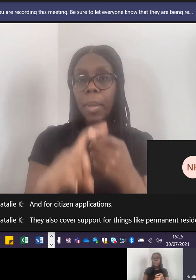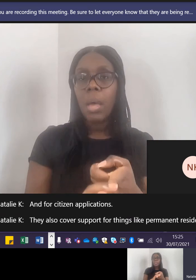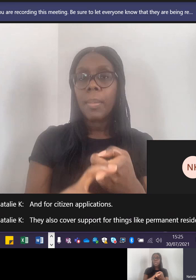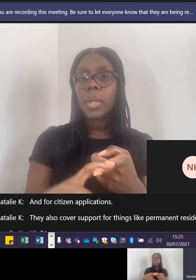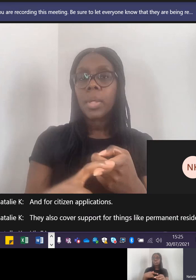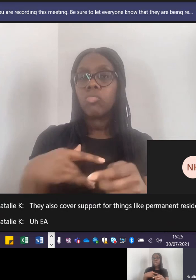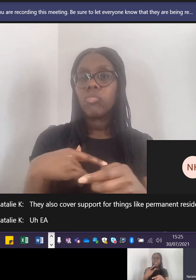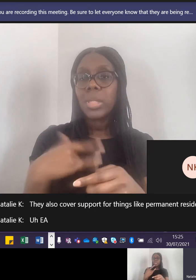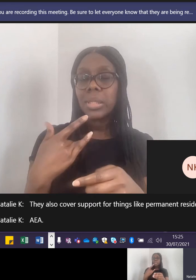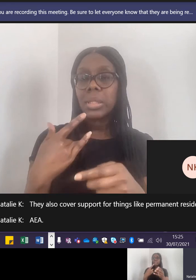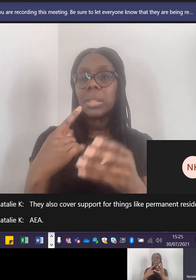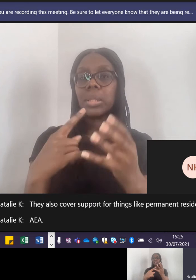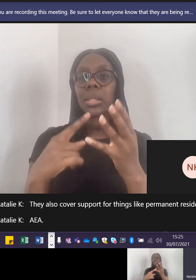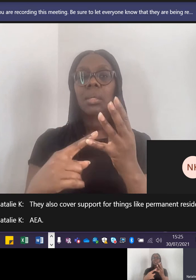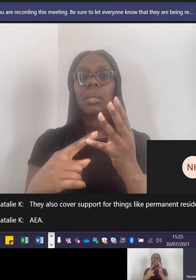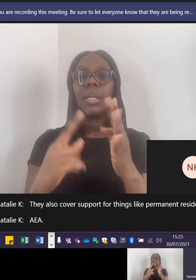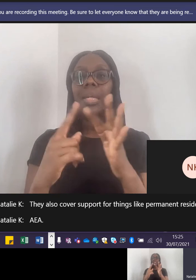EEA,